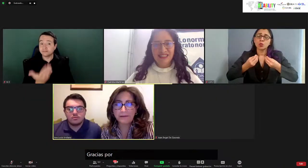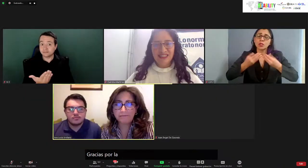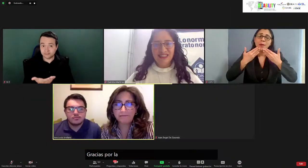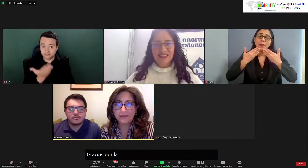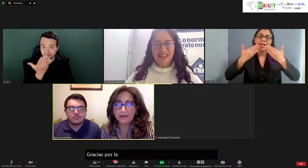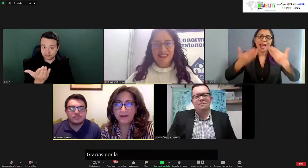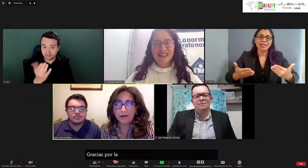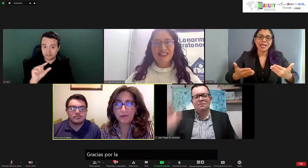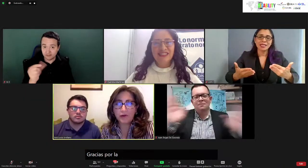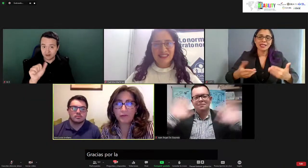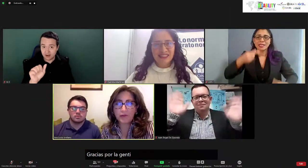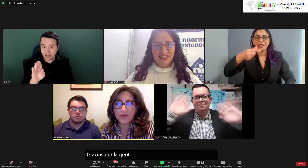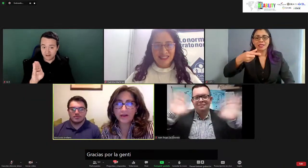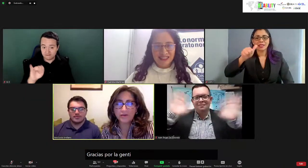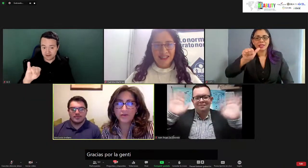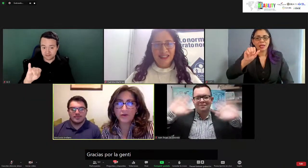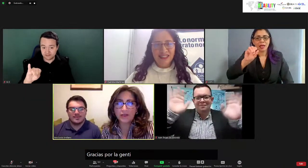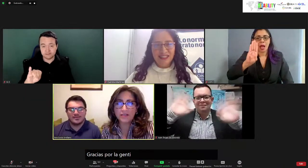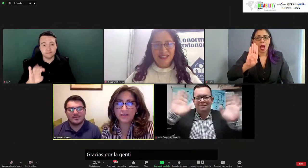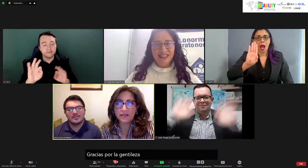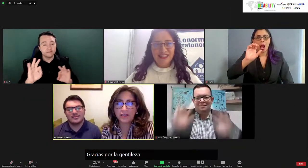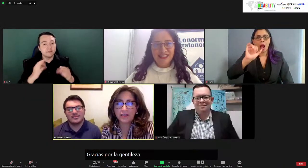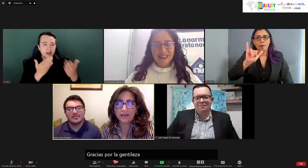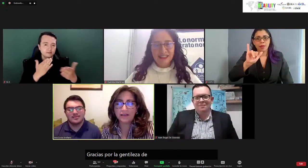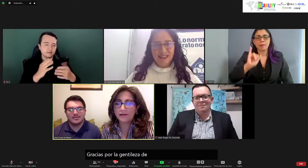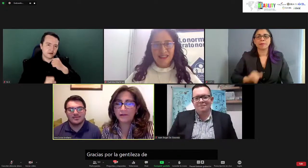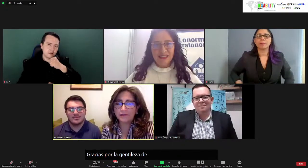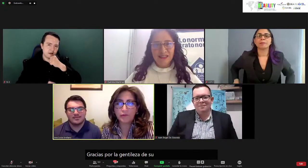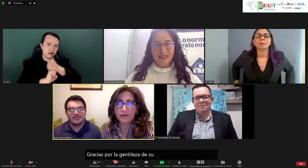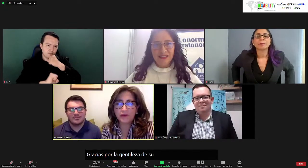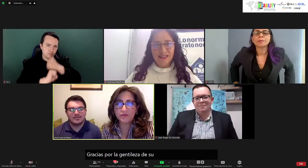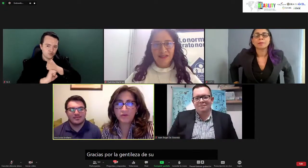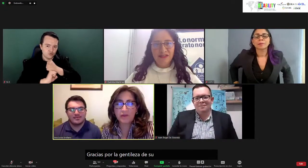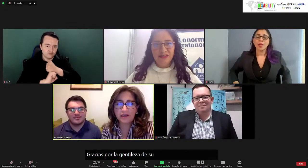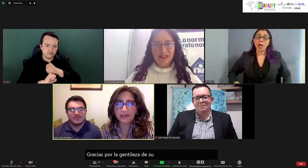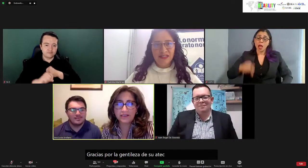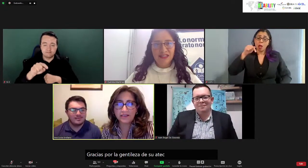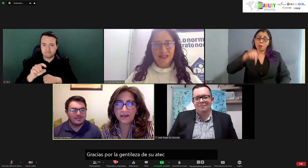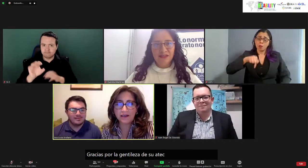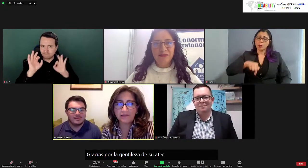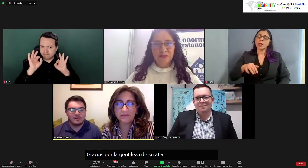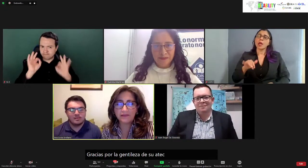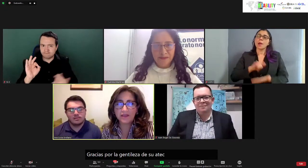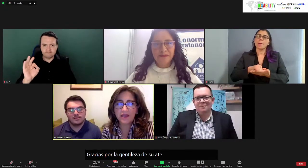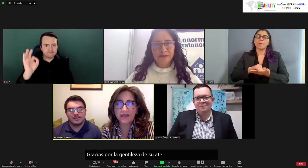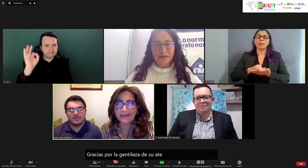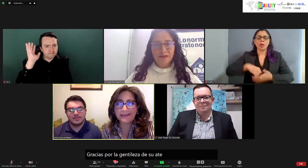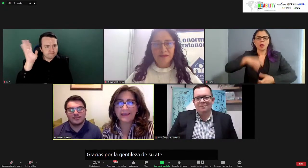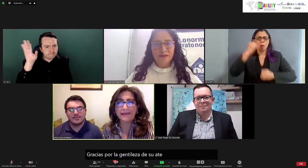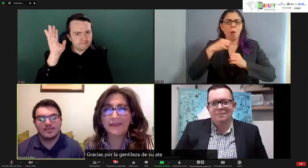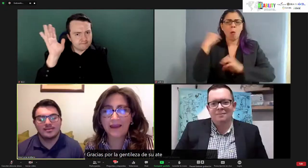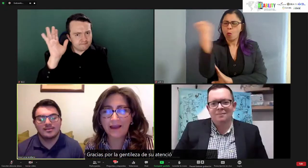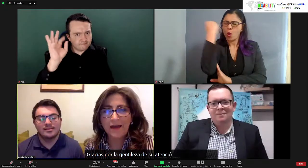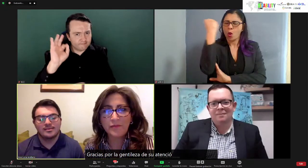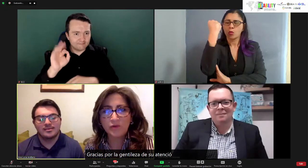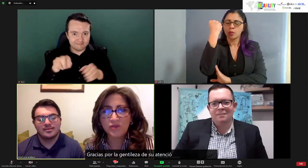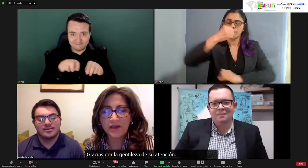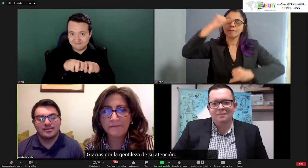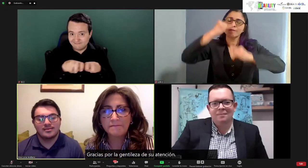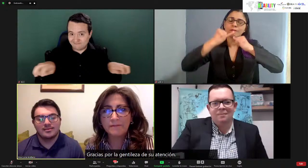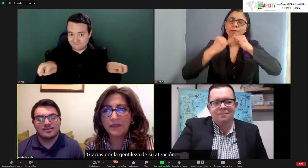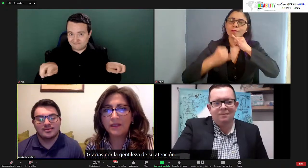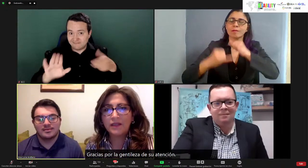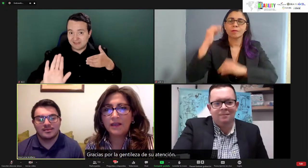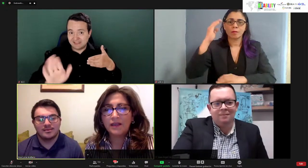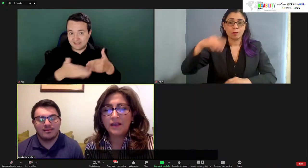i would like to thank you gabby for prom supporting us with this powerful closing panel